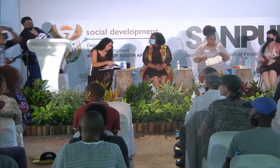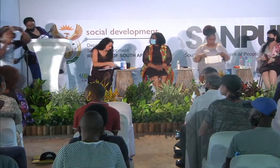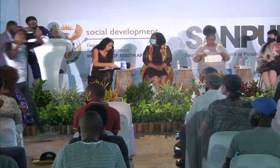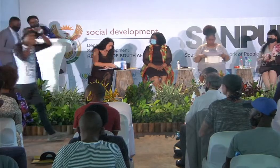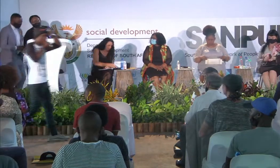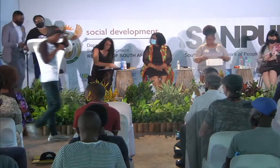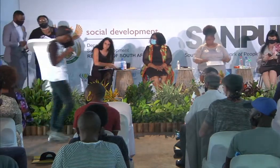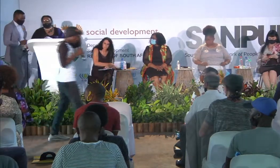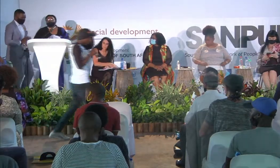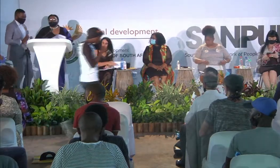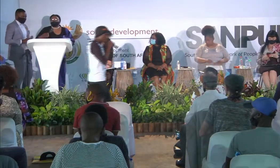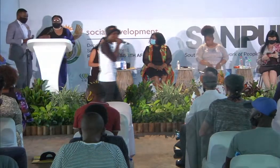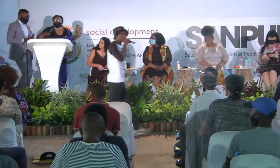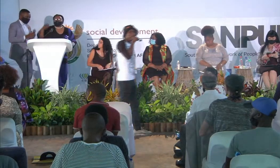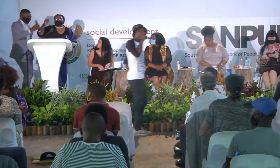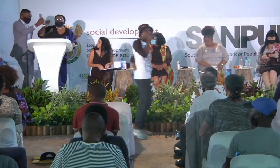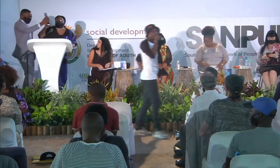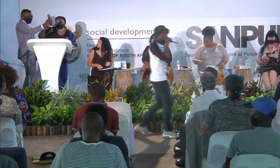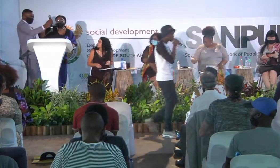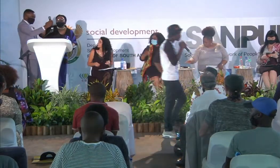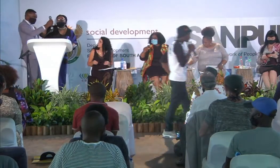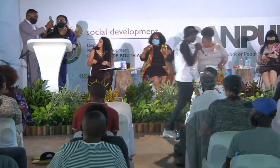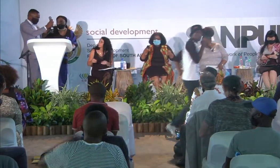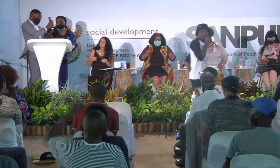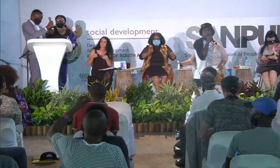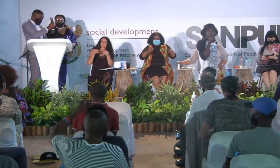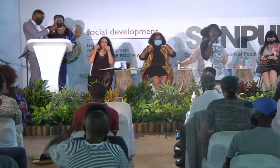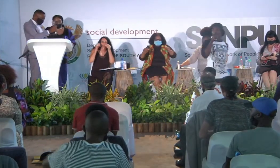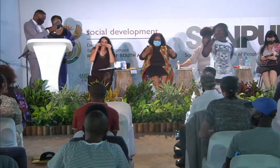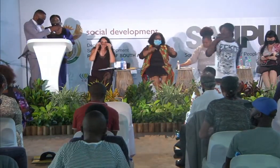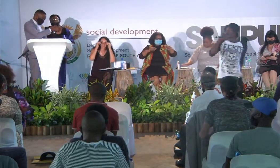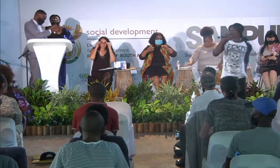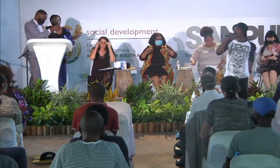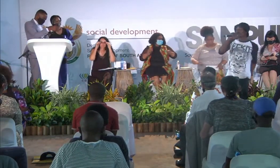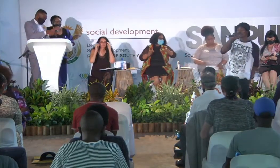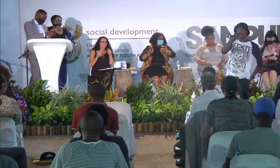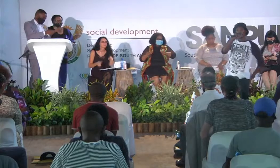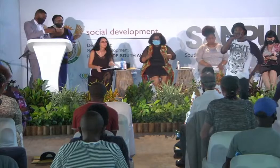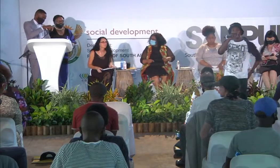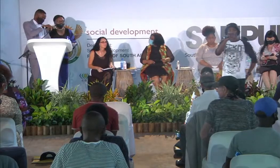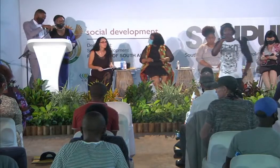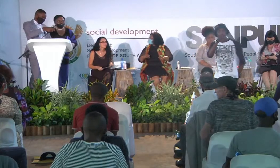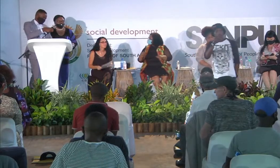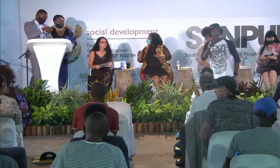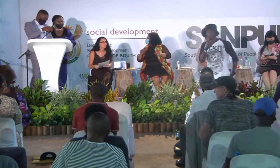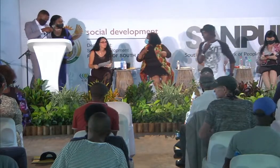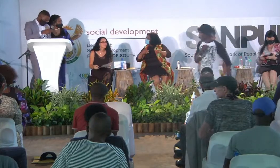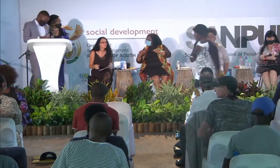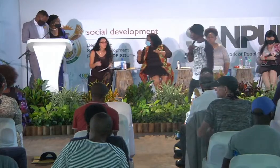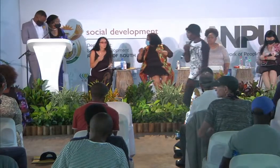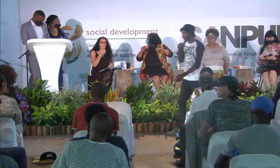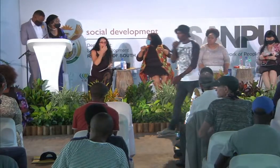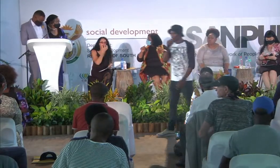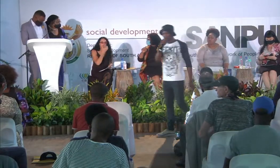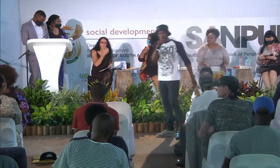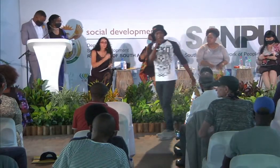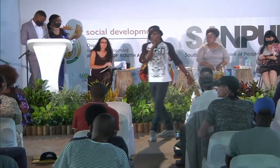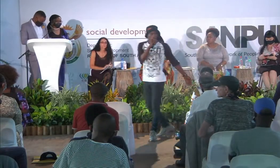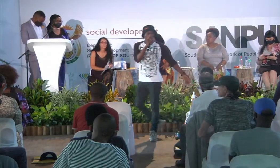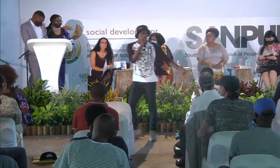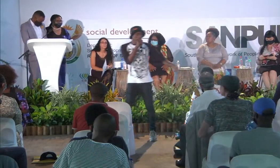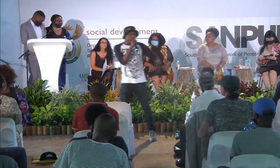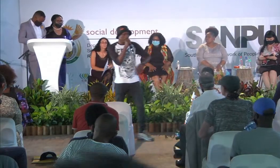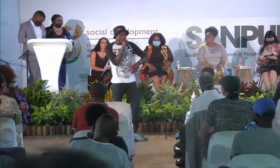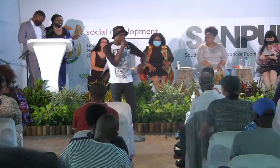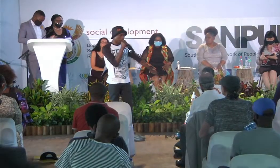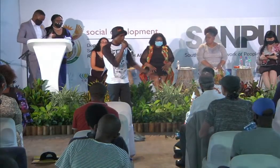Sanibona. Ninjani? Igama lami ngumenzi wakamavundla mina. Nami ngomunye